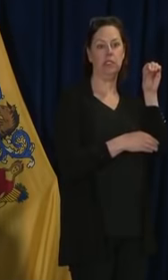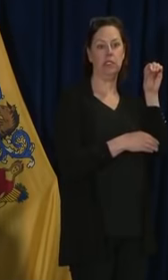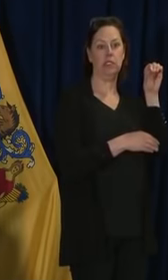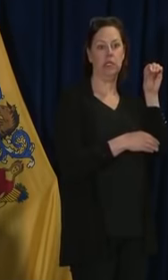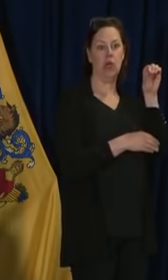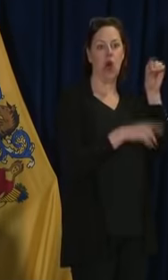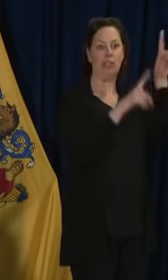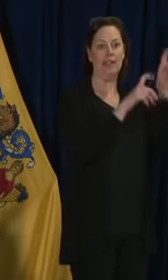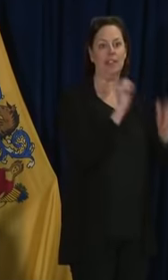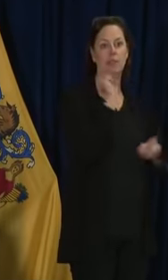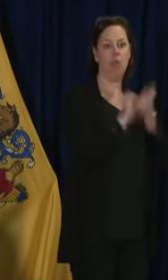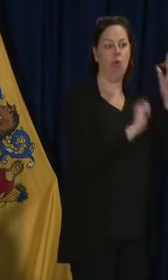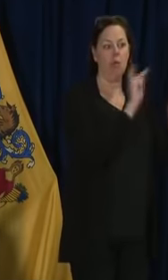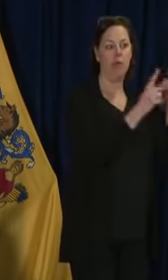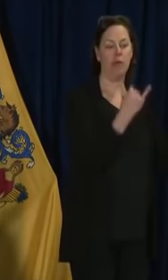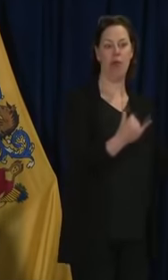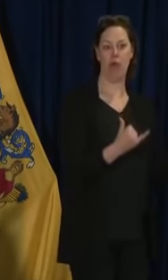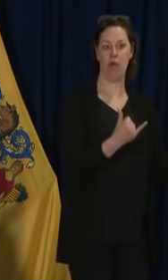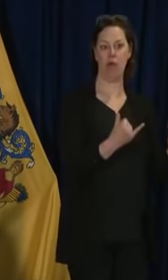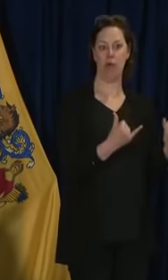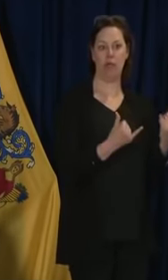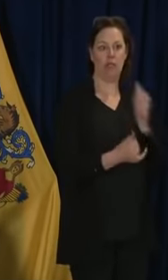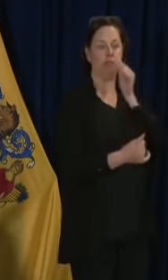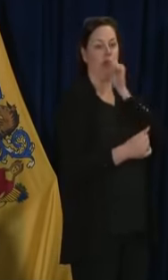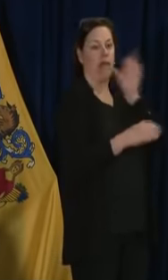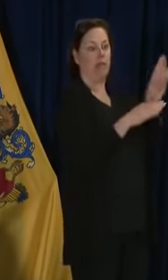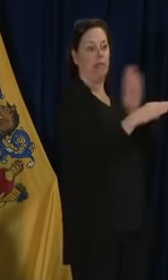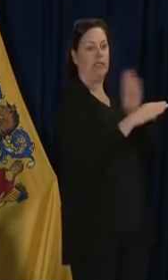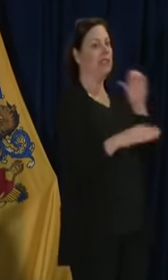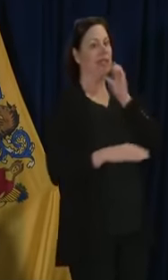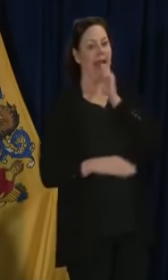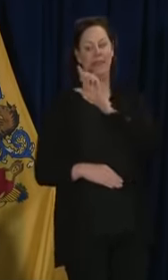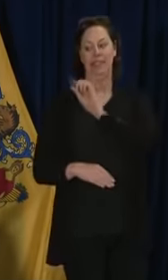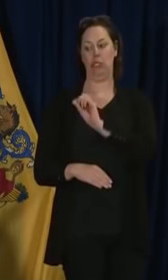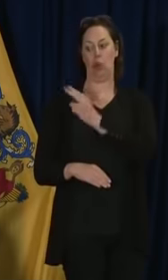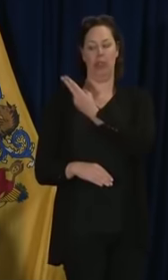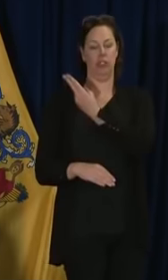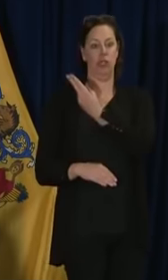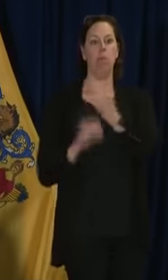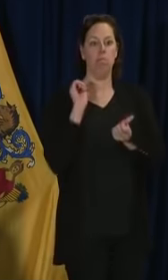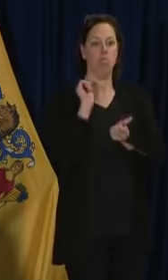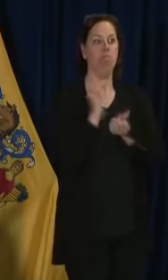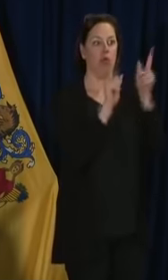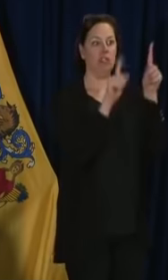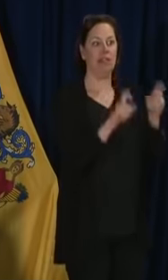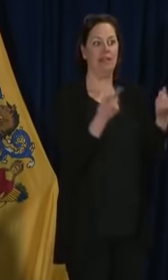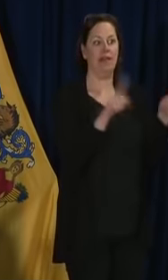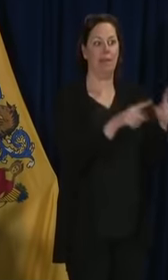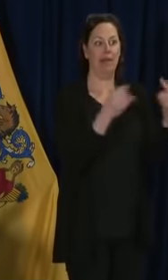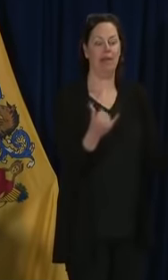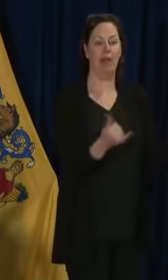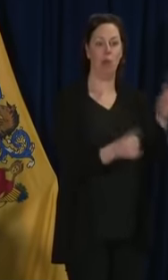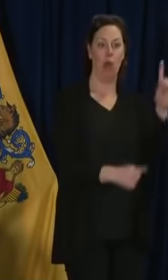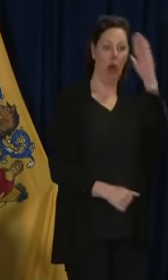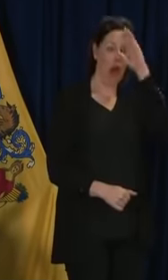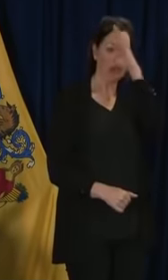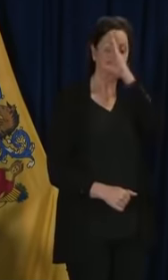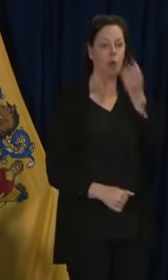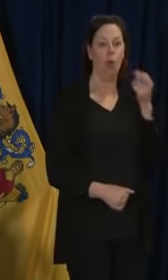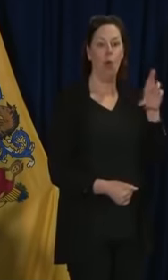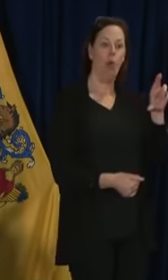Health entities, whether they be literally private sector or hospital systems. So Judy will correct me, but